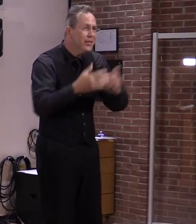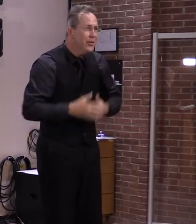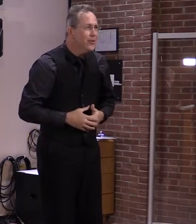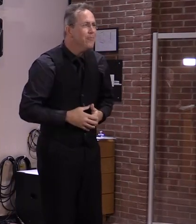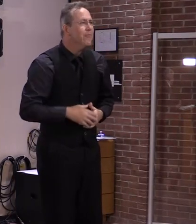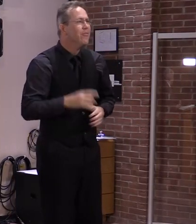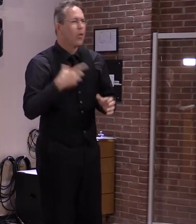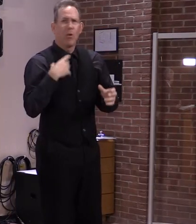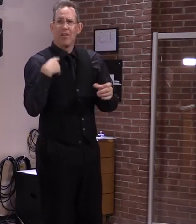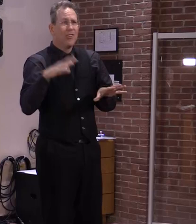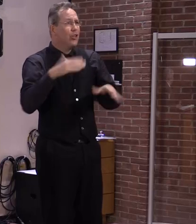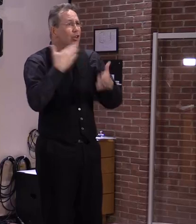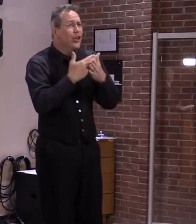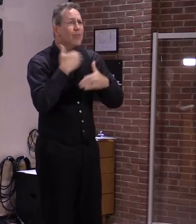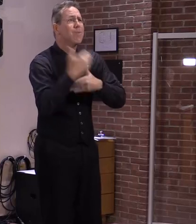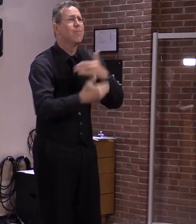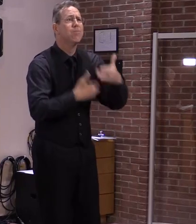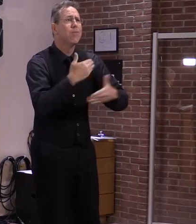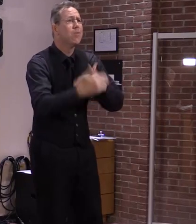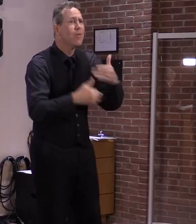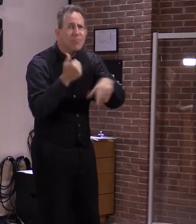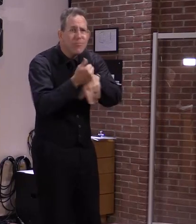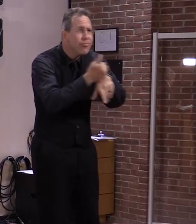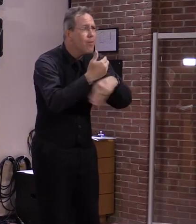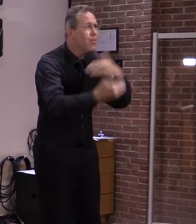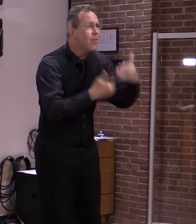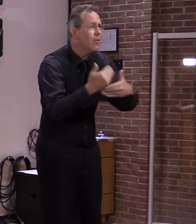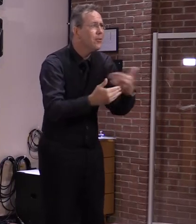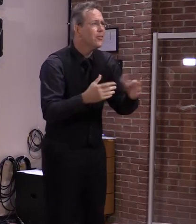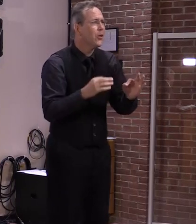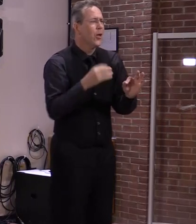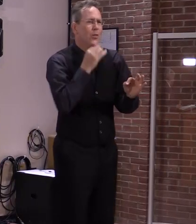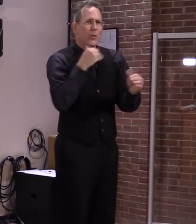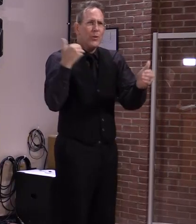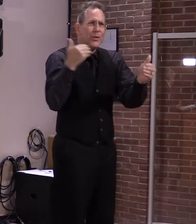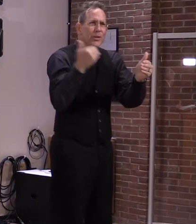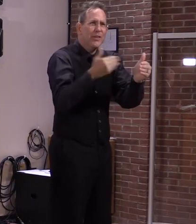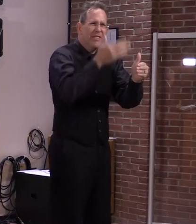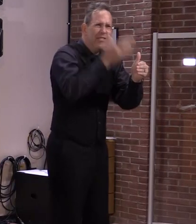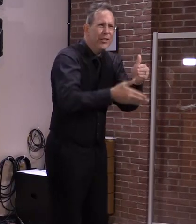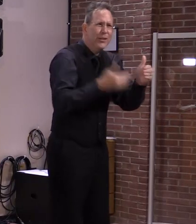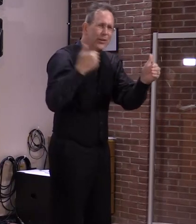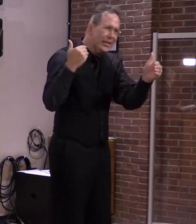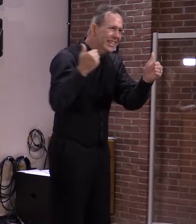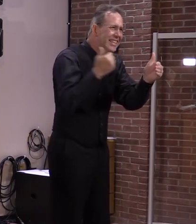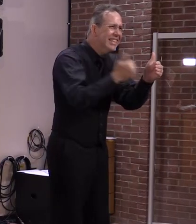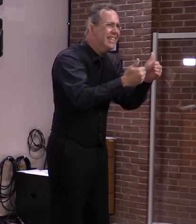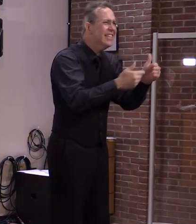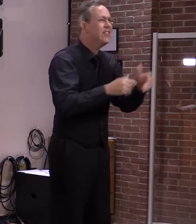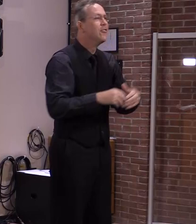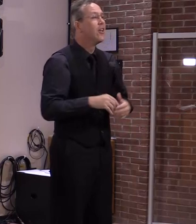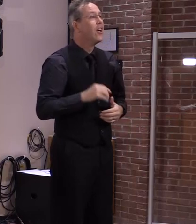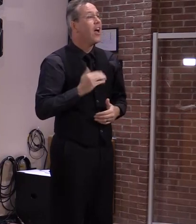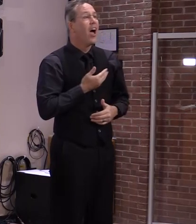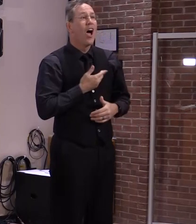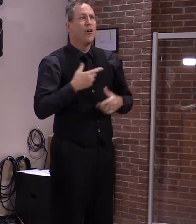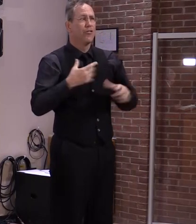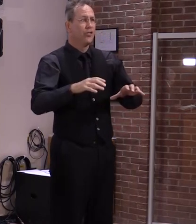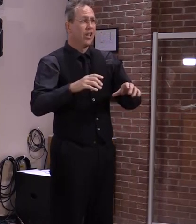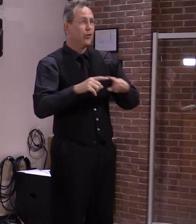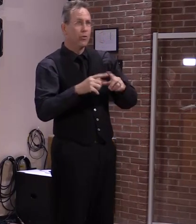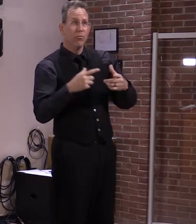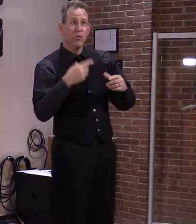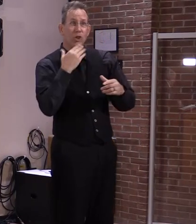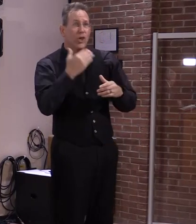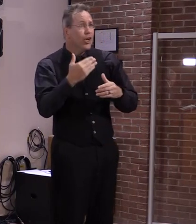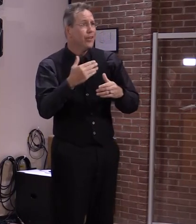in this state in terms of vaccinating Vermonters. Remember, Vermont, this is our shot. Thank you for doing your